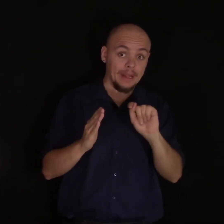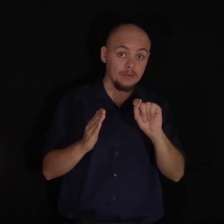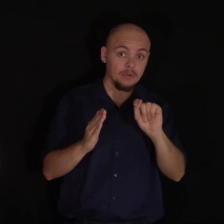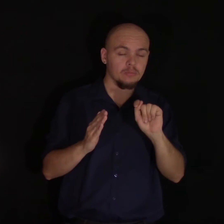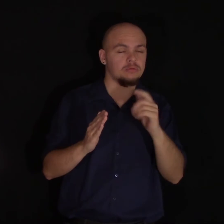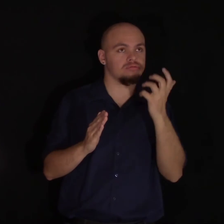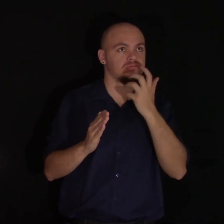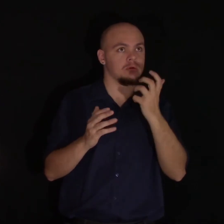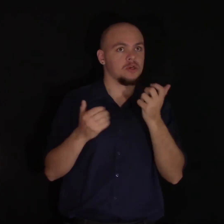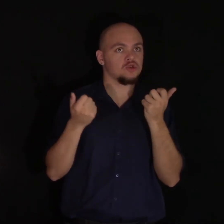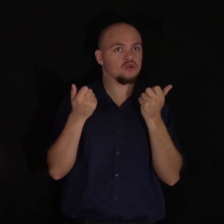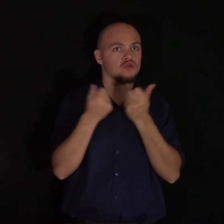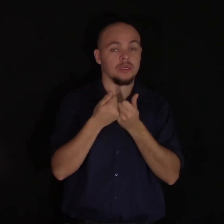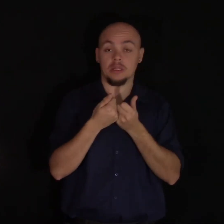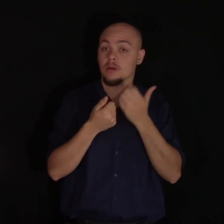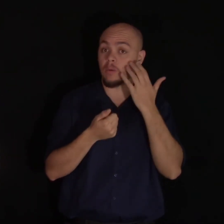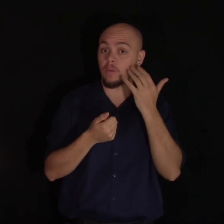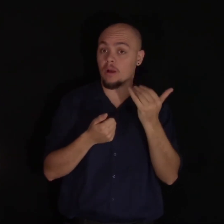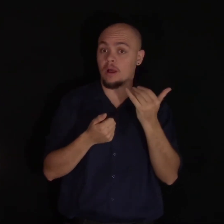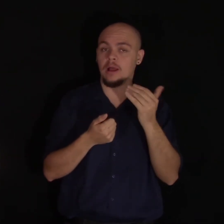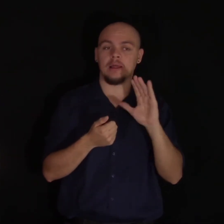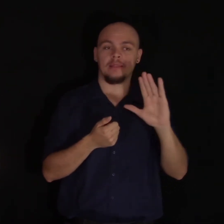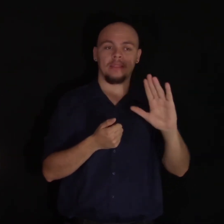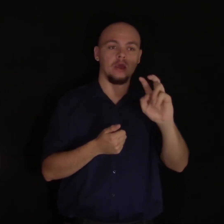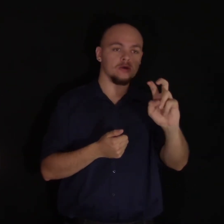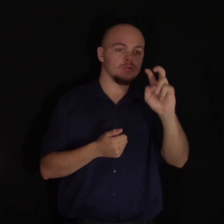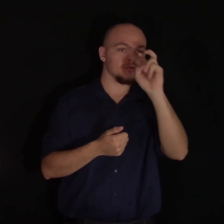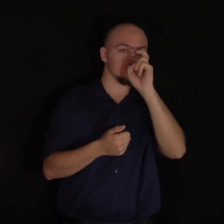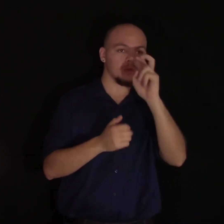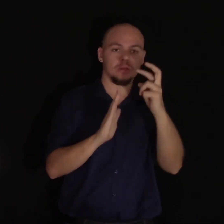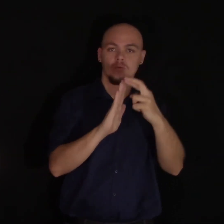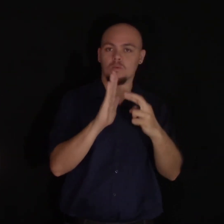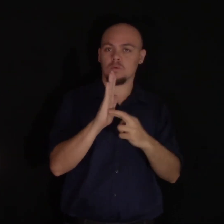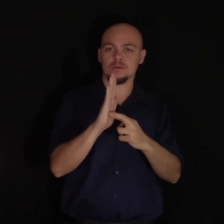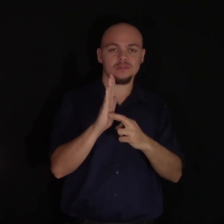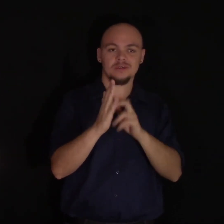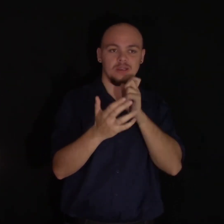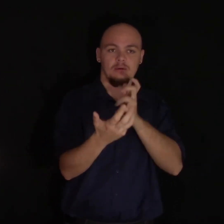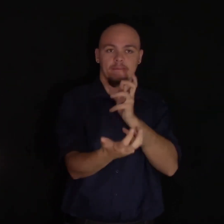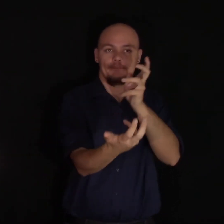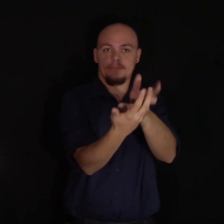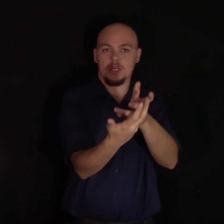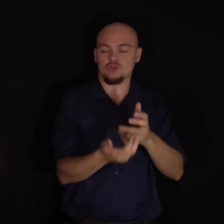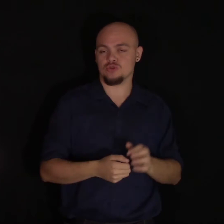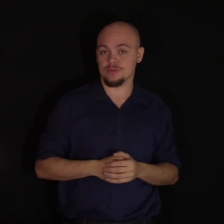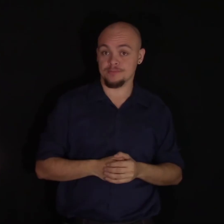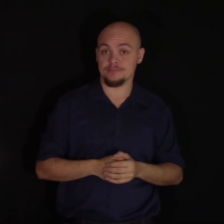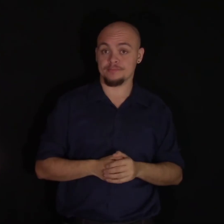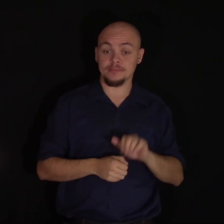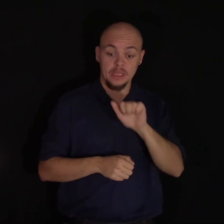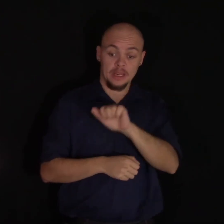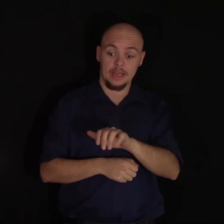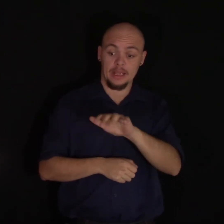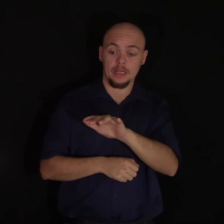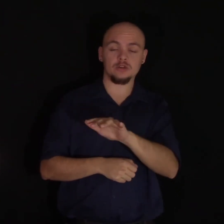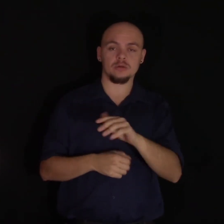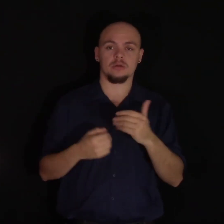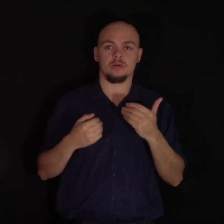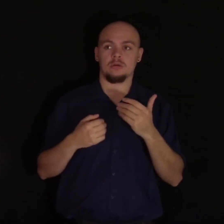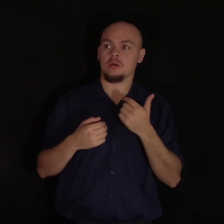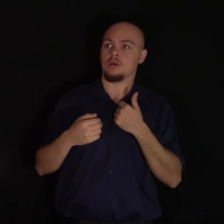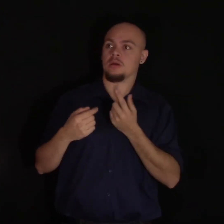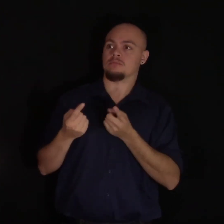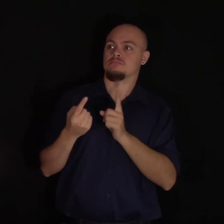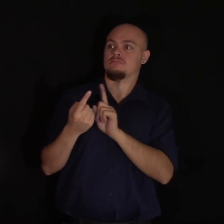challenge when you don't fit in to people's strict gender expectations. Traveling throughout Asia, I tended to freak out women in